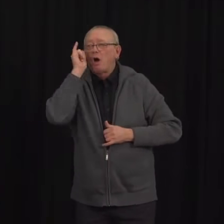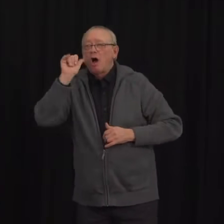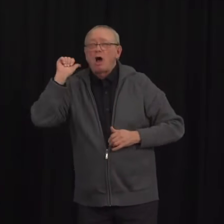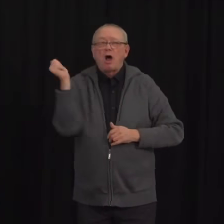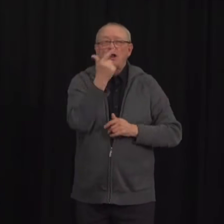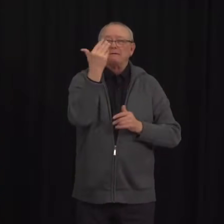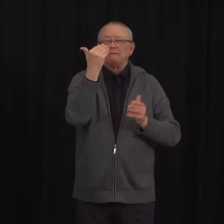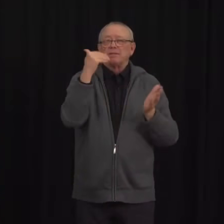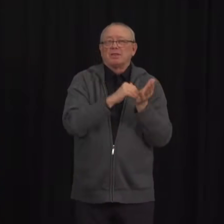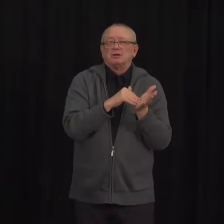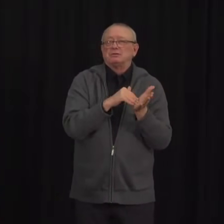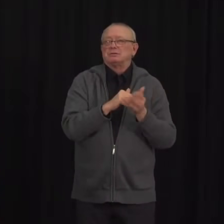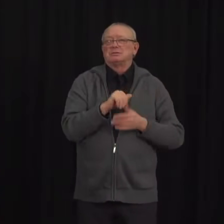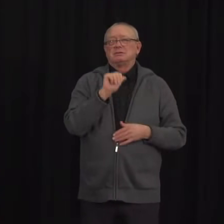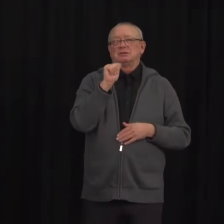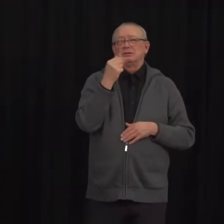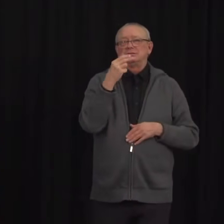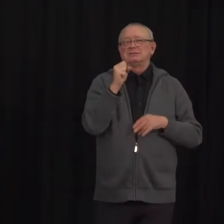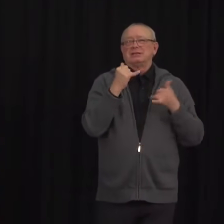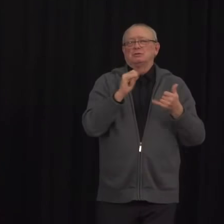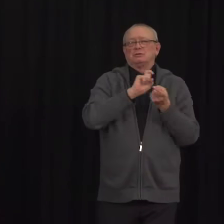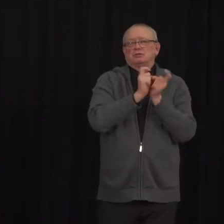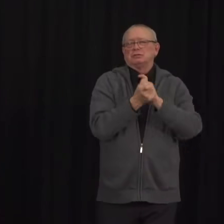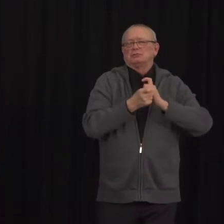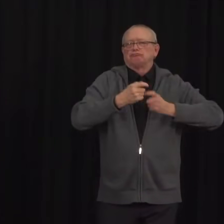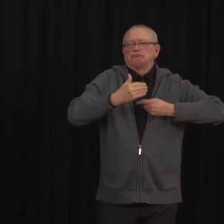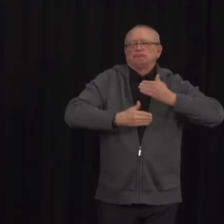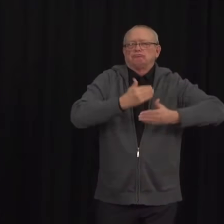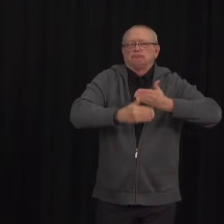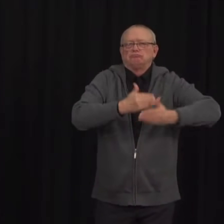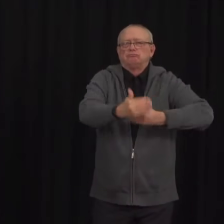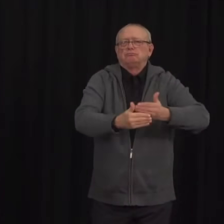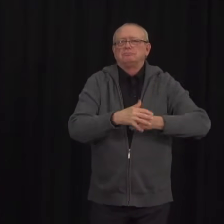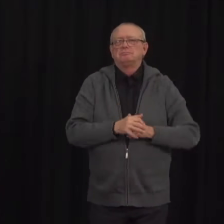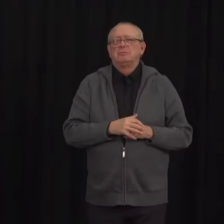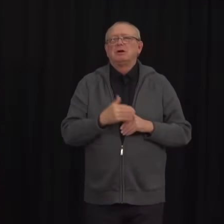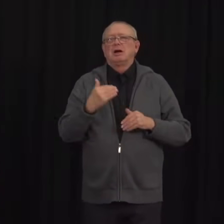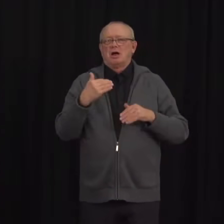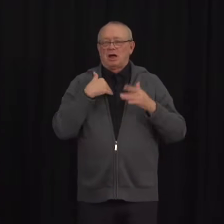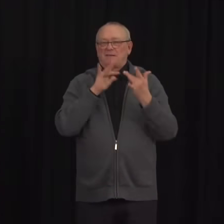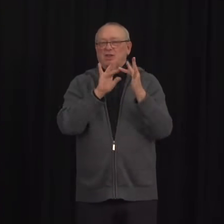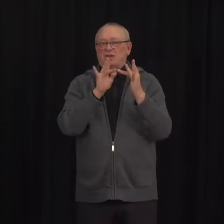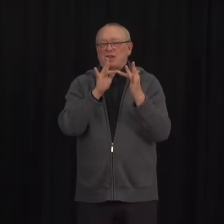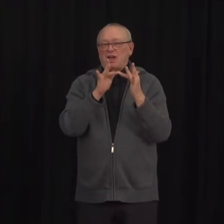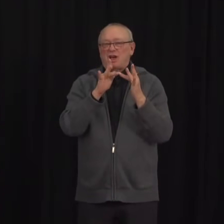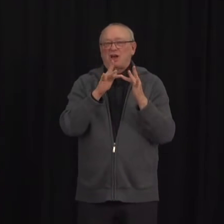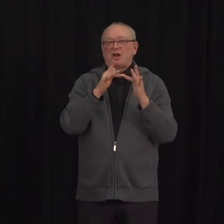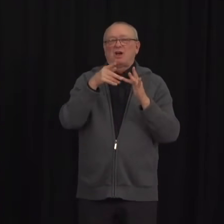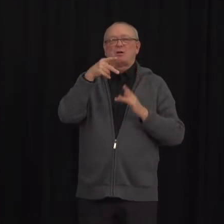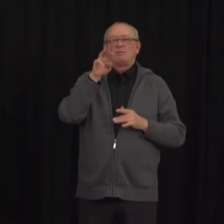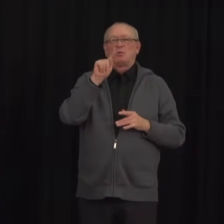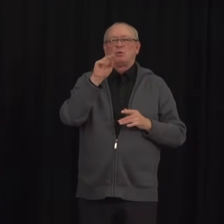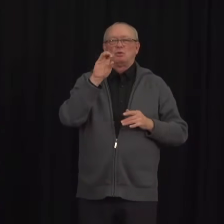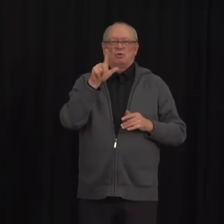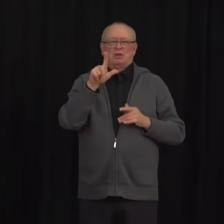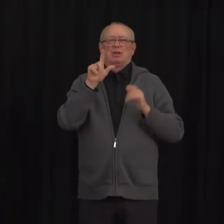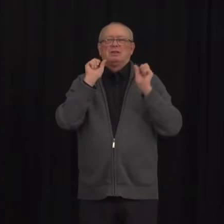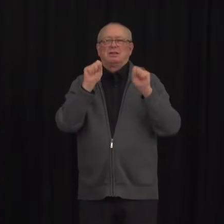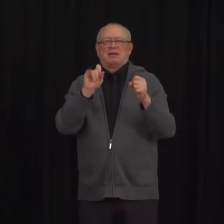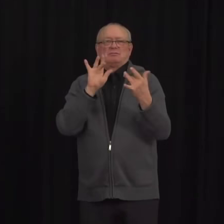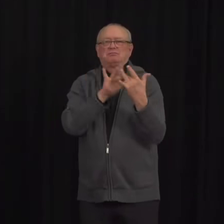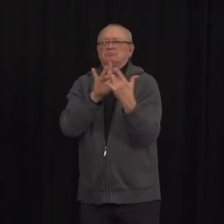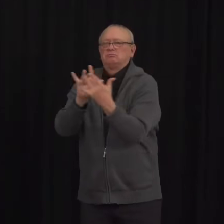has changed their processes and is using technology like the online portal to speed up this work.